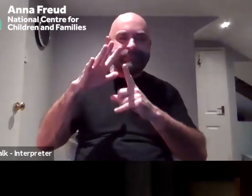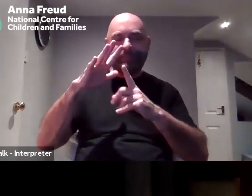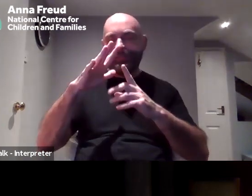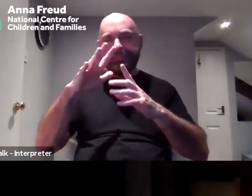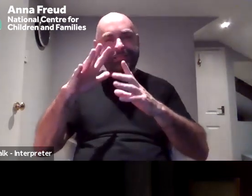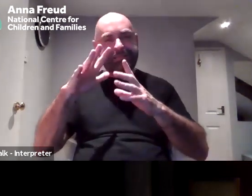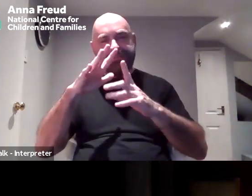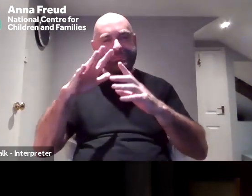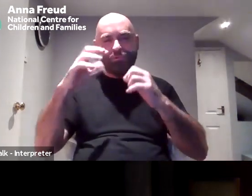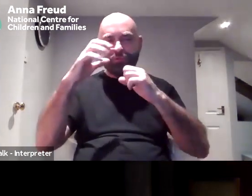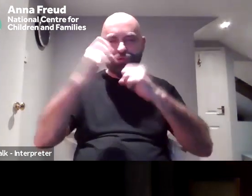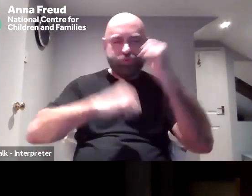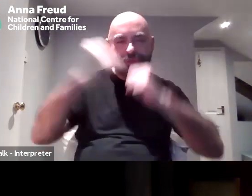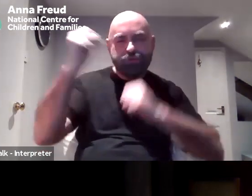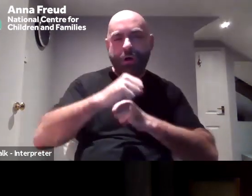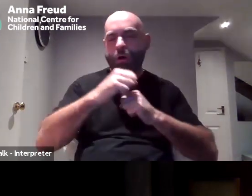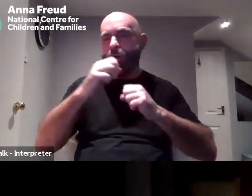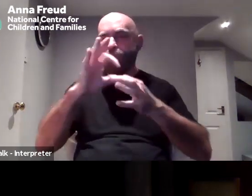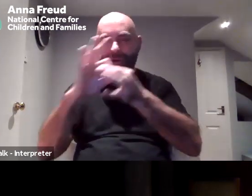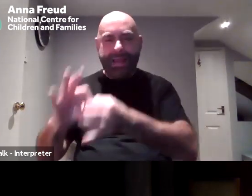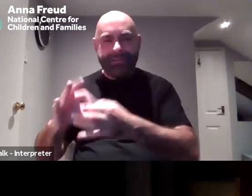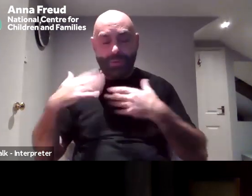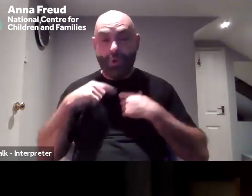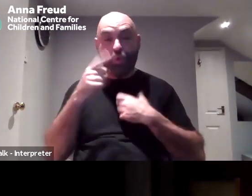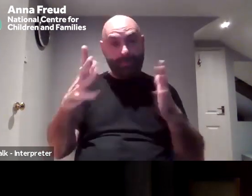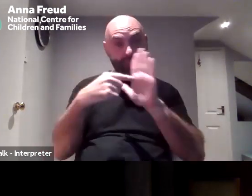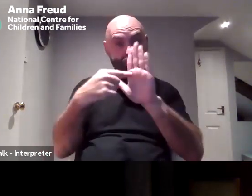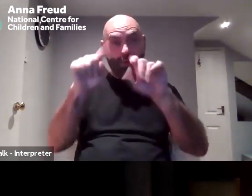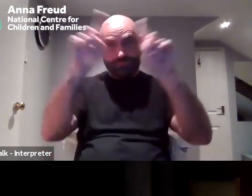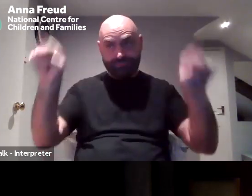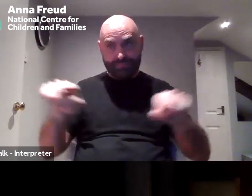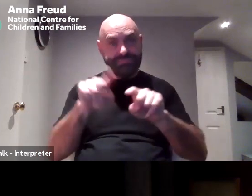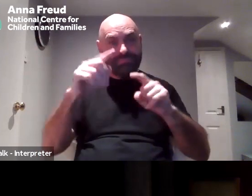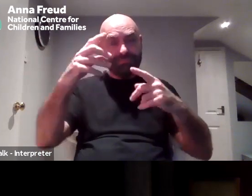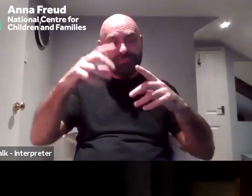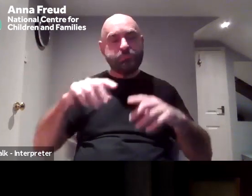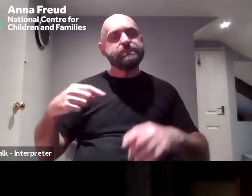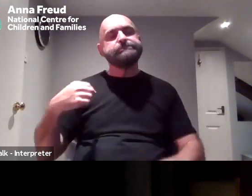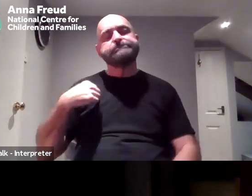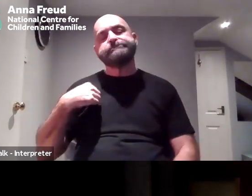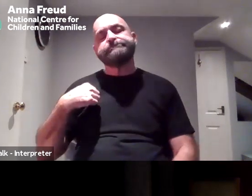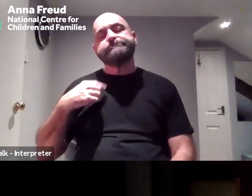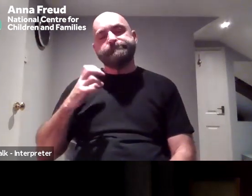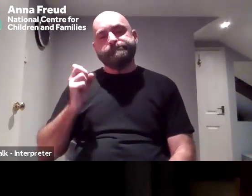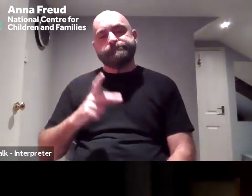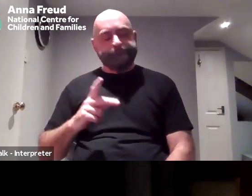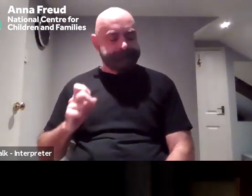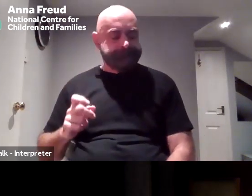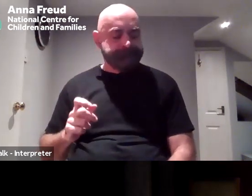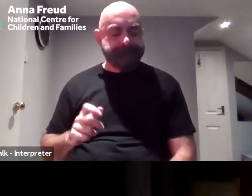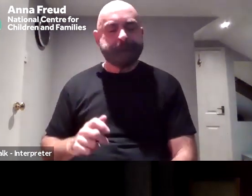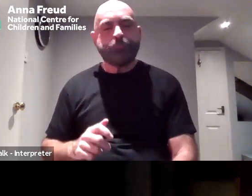of health and indeed, as you showed us, death? Well, as I